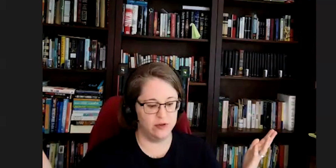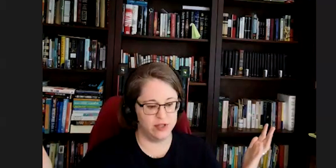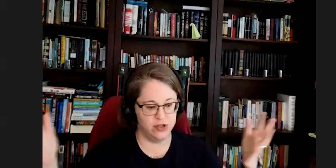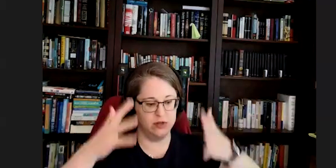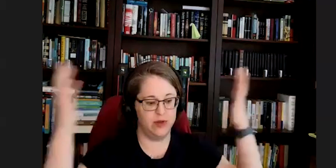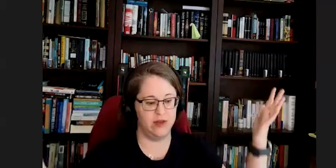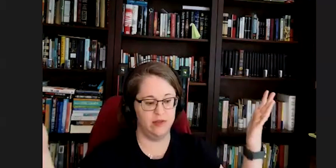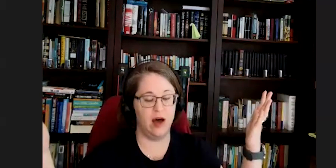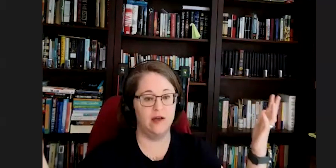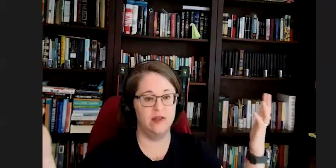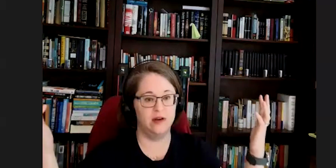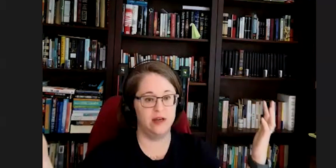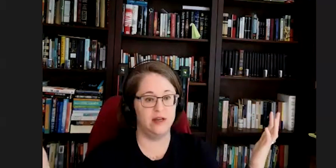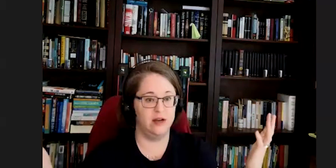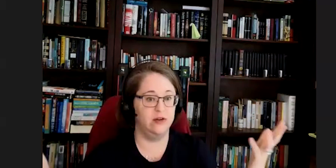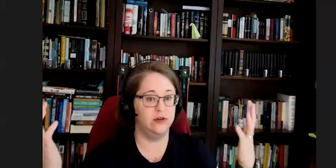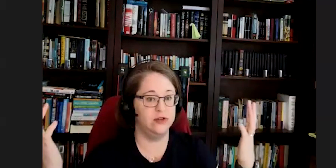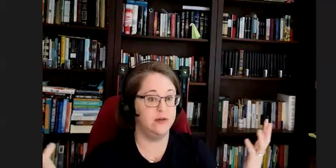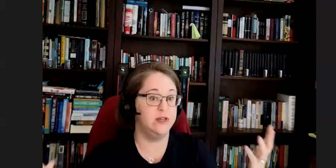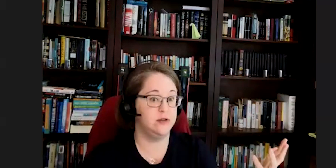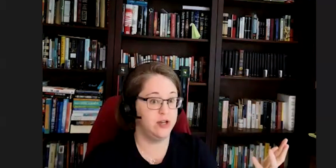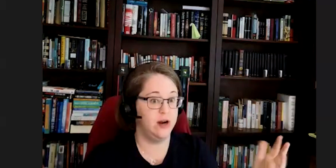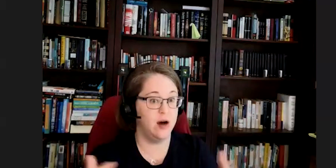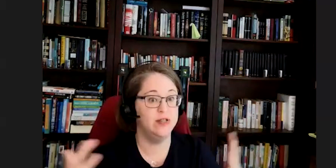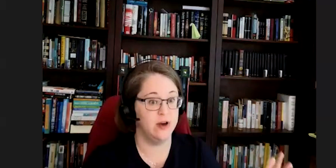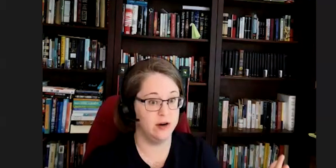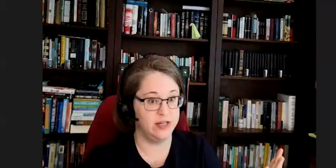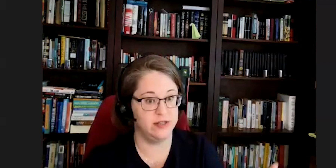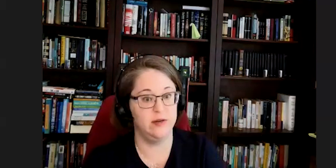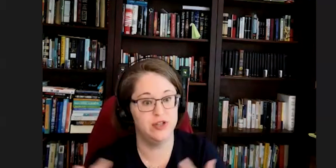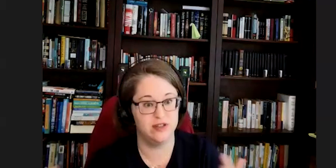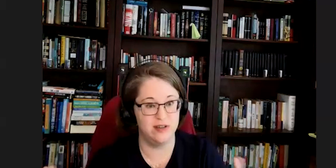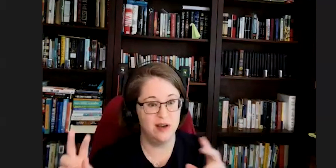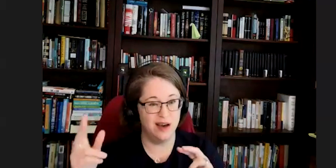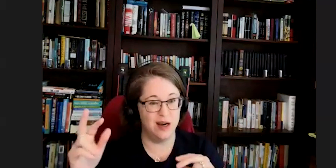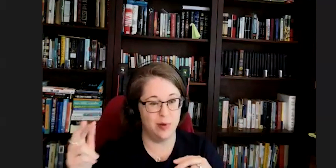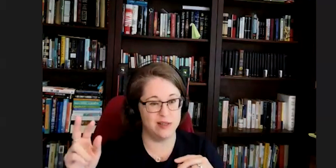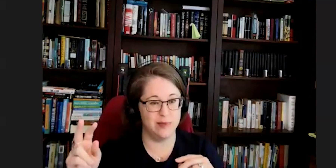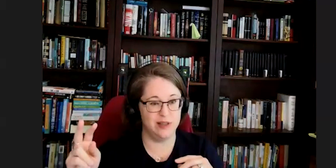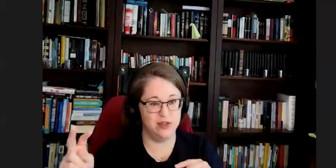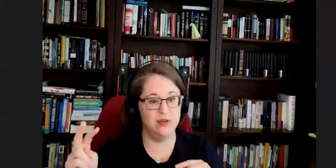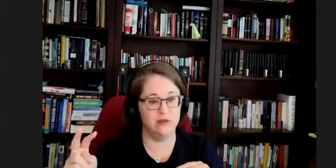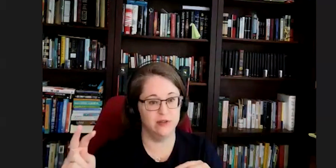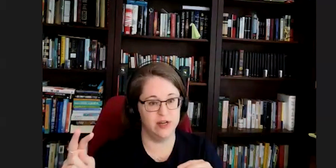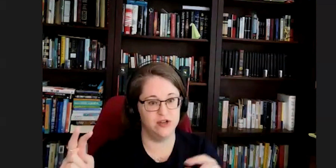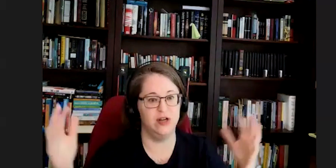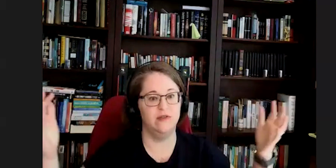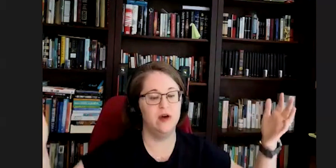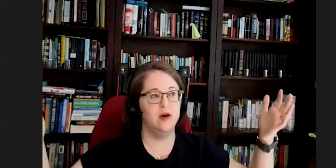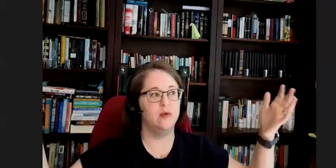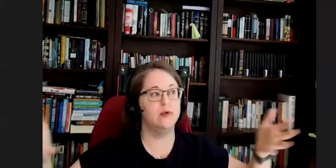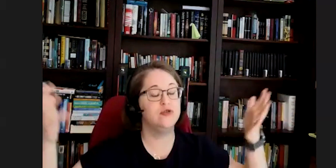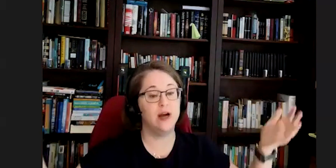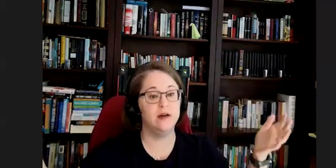we've had conversations within the Indiana University Research Data Commons, or the RDC, which is an approximately 2-year-old